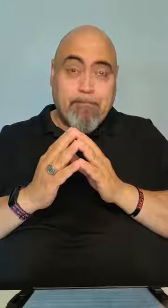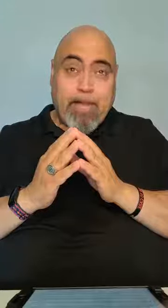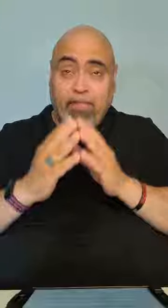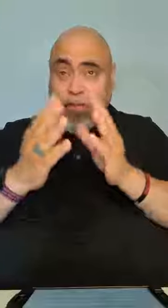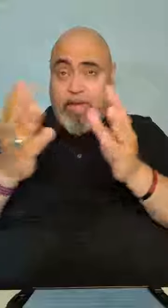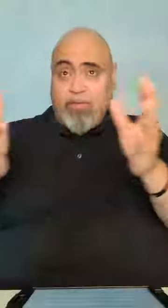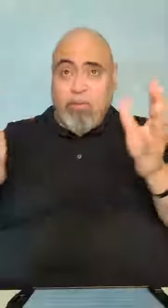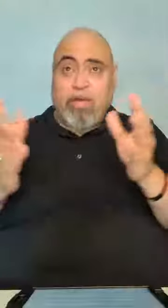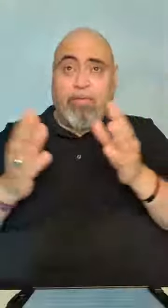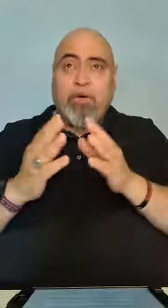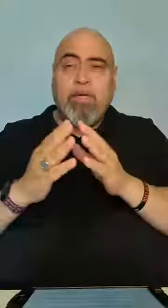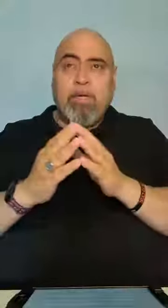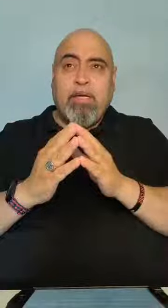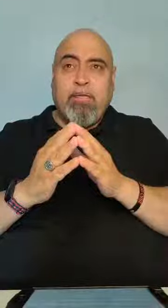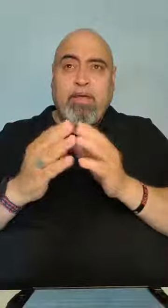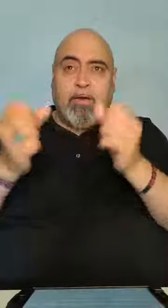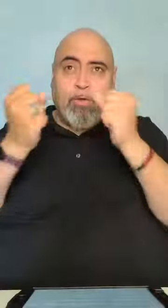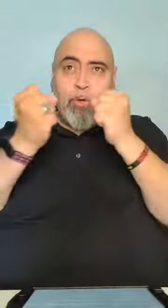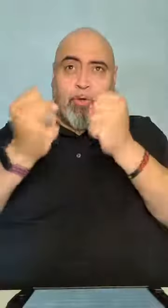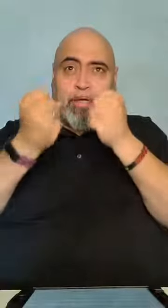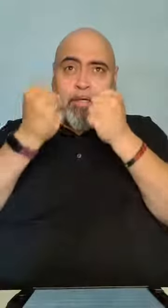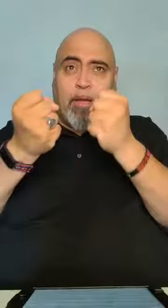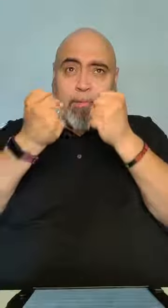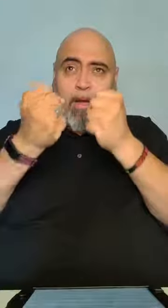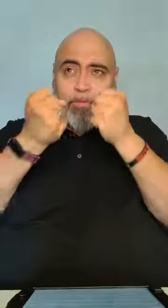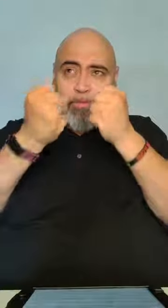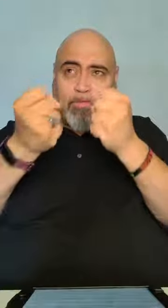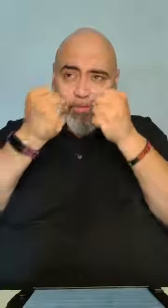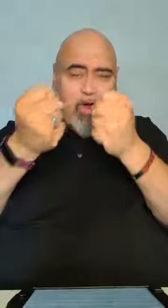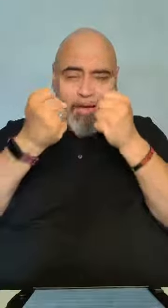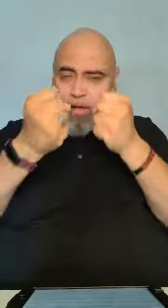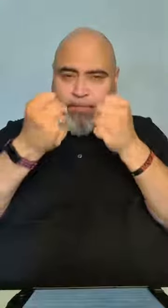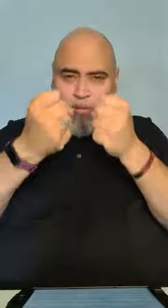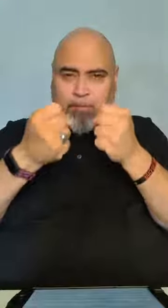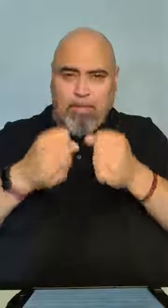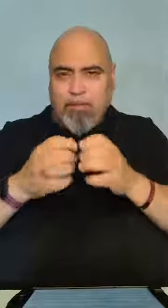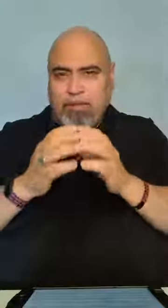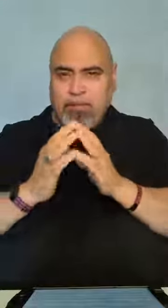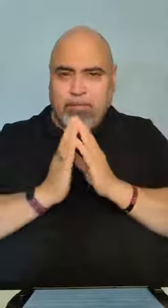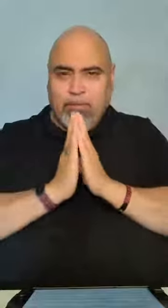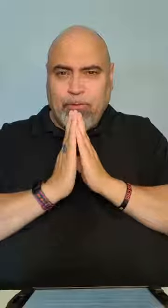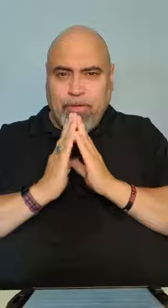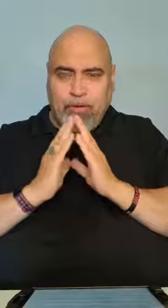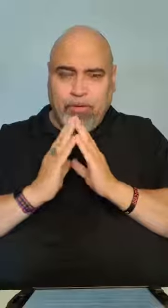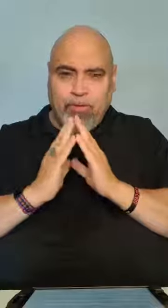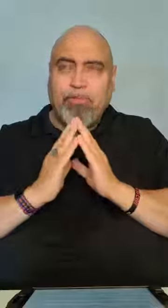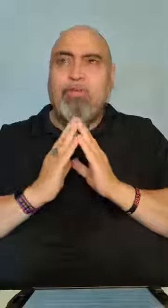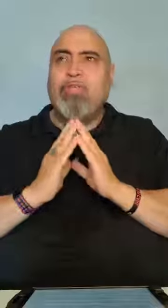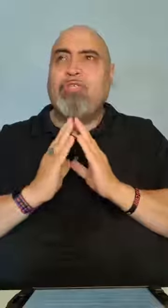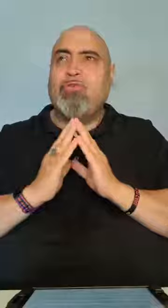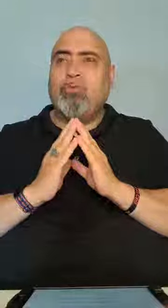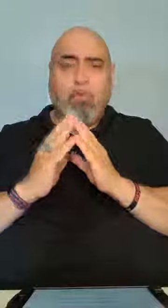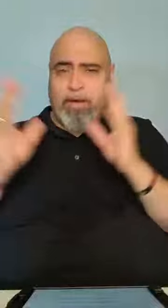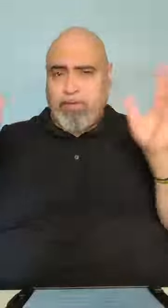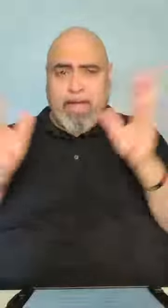And then we have those out there that are totally about just trying to convert people to their religious group, whatever that